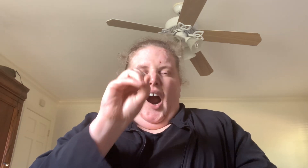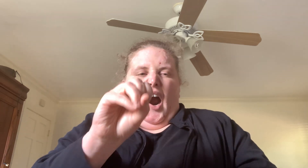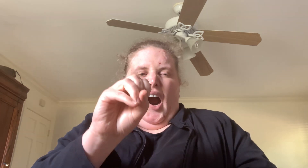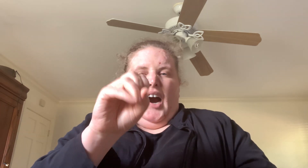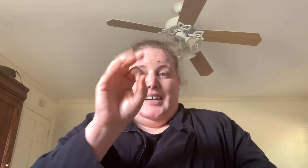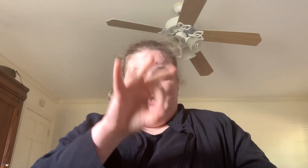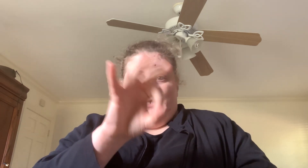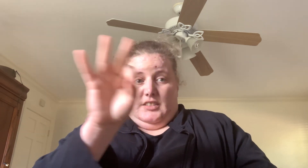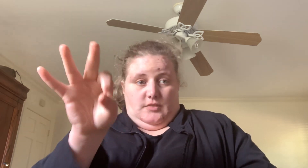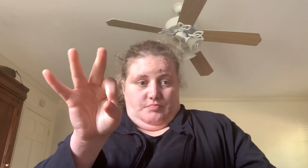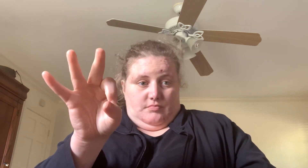31.998.